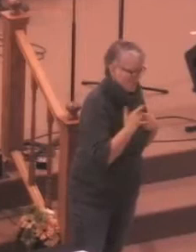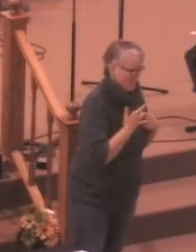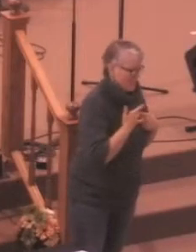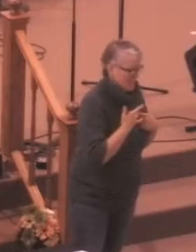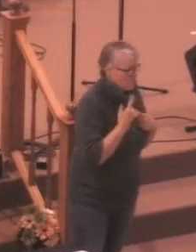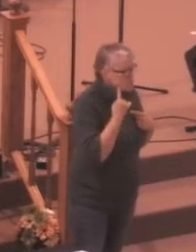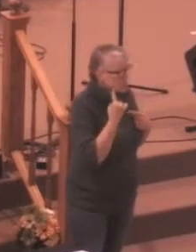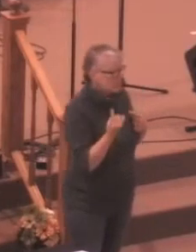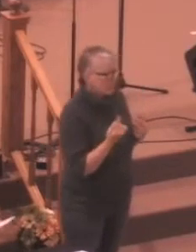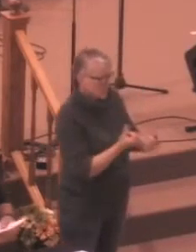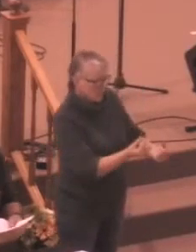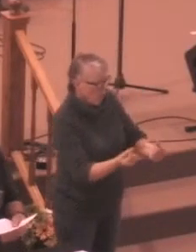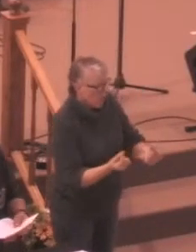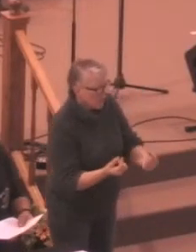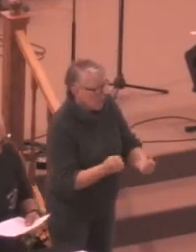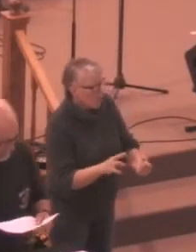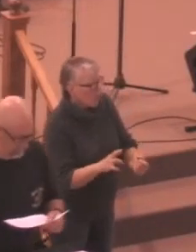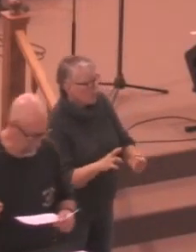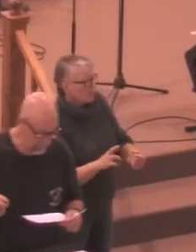something to you.